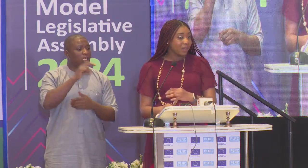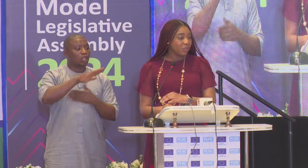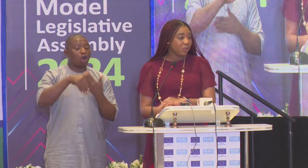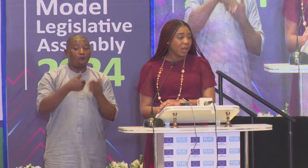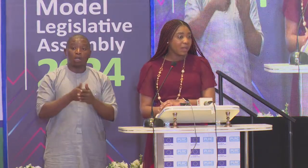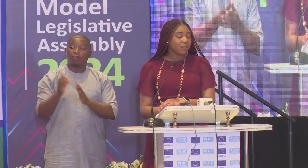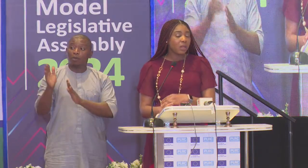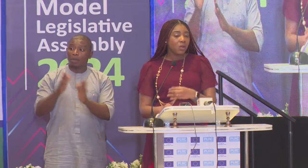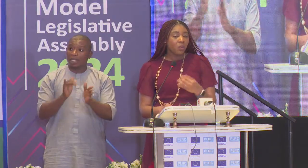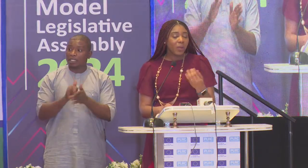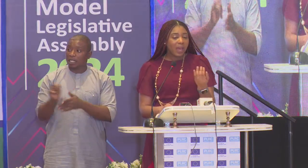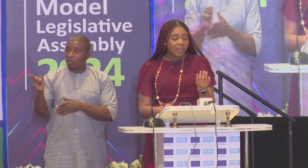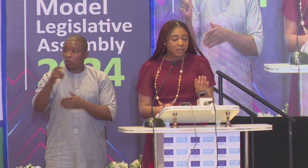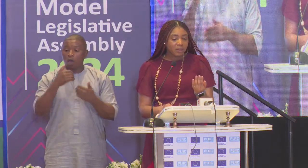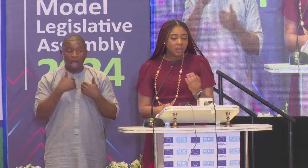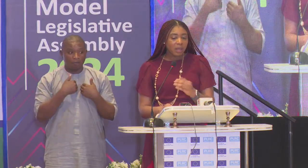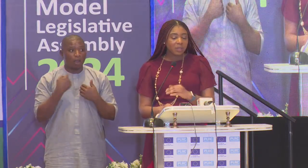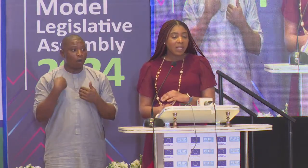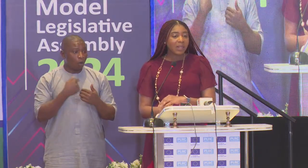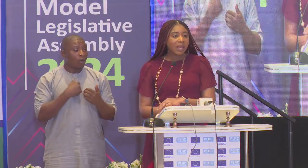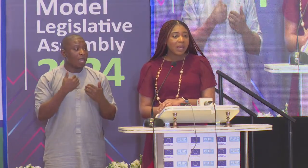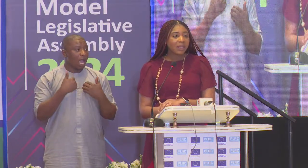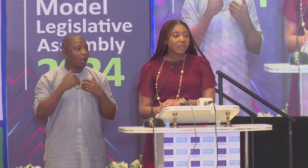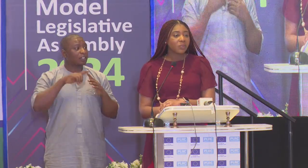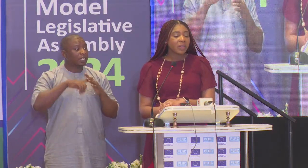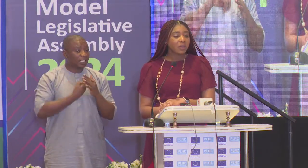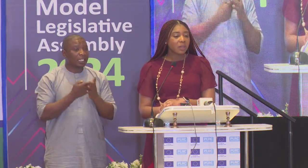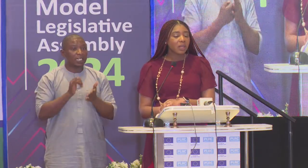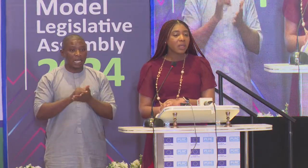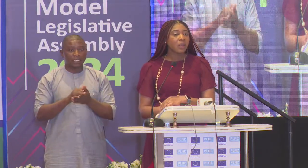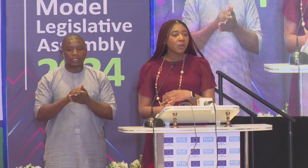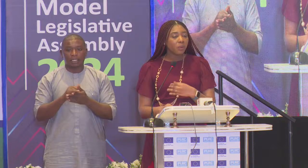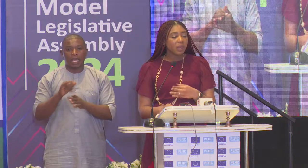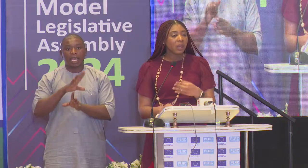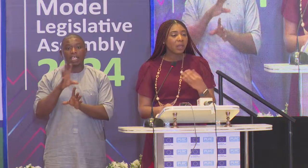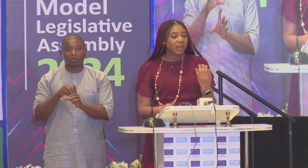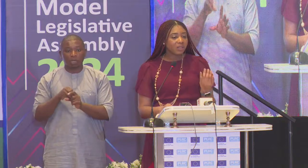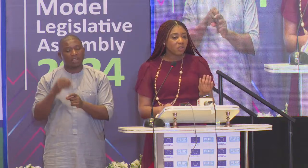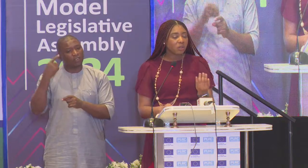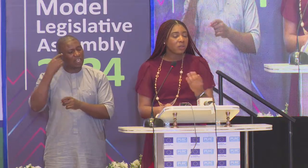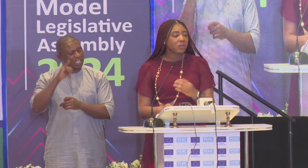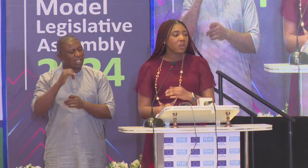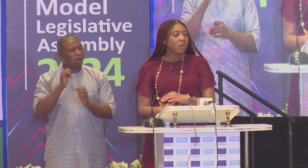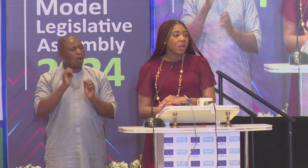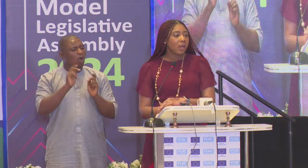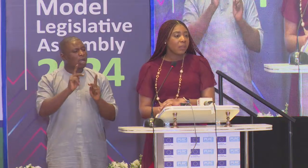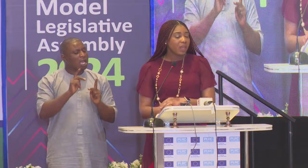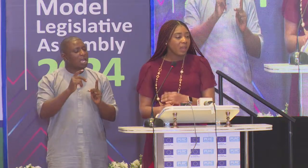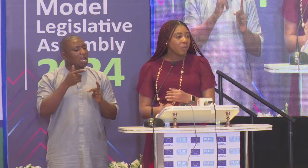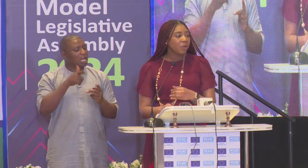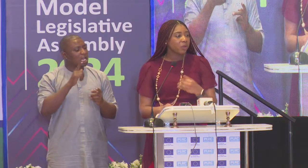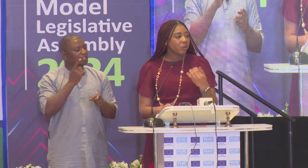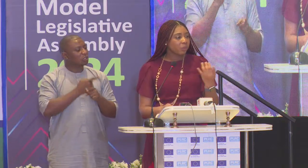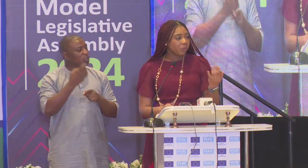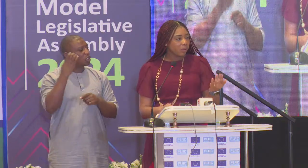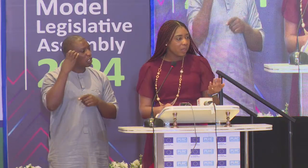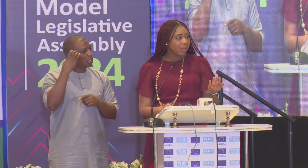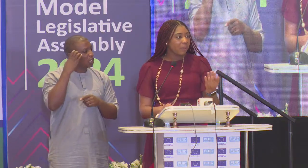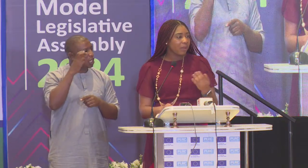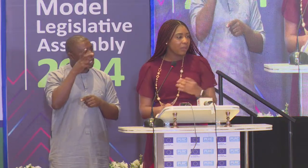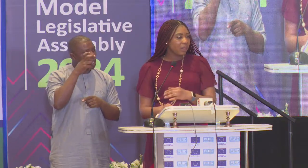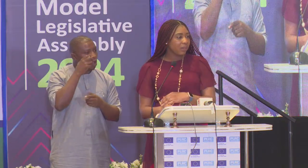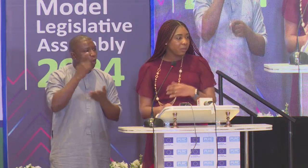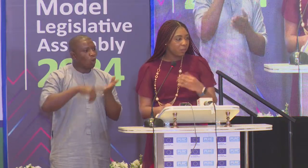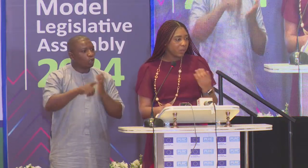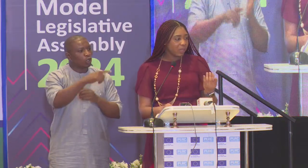that you had, we had started that engagement thinking, okay, let's just hear what you think about